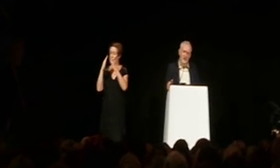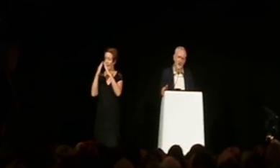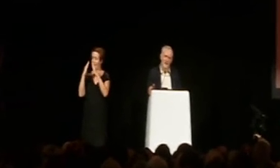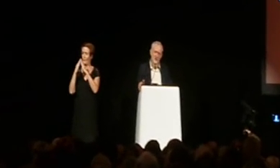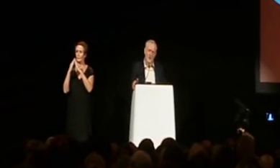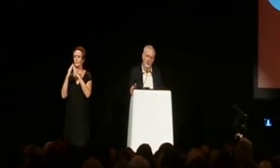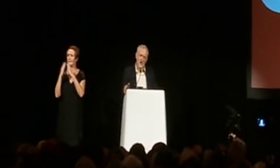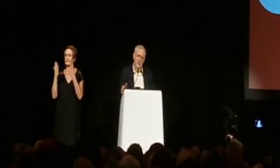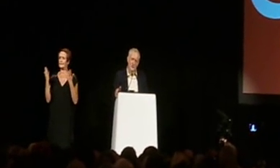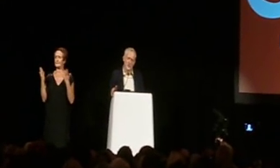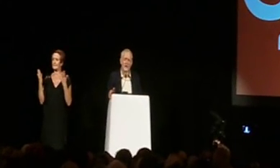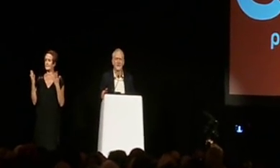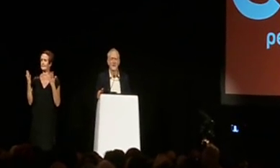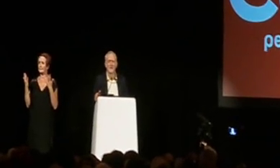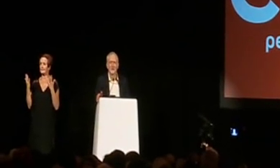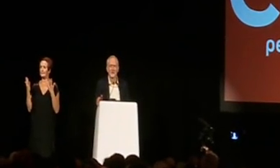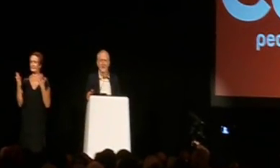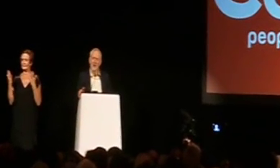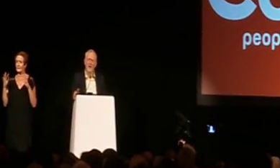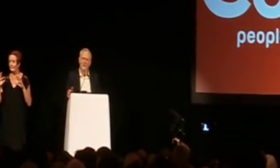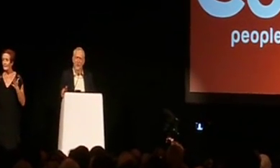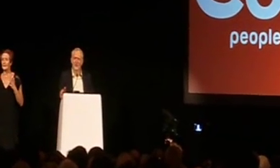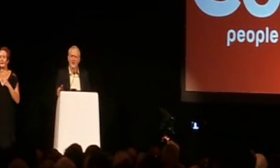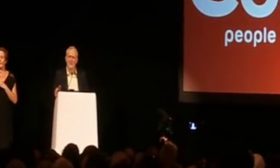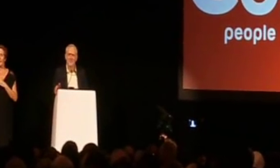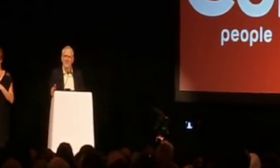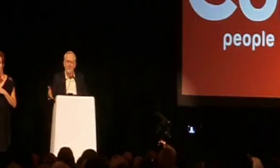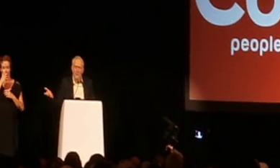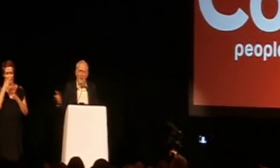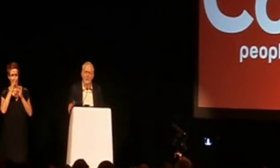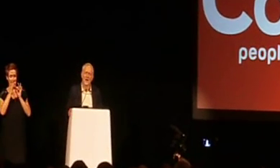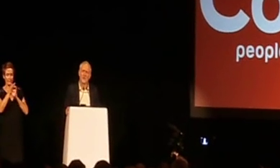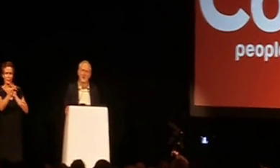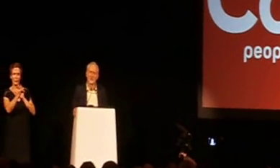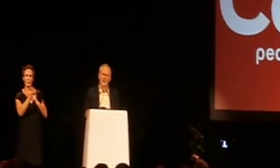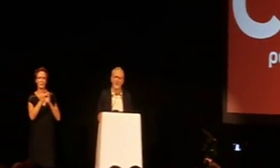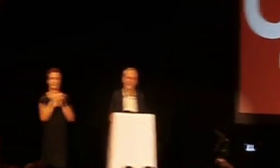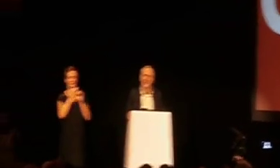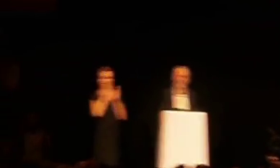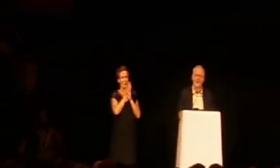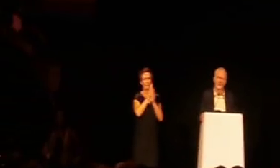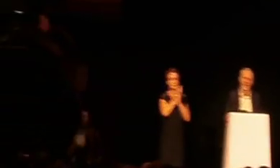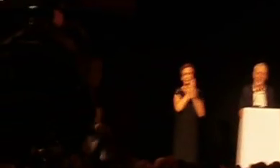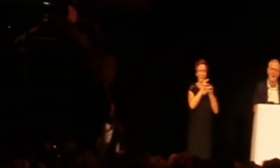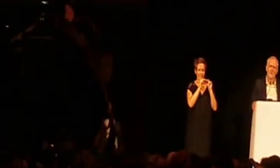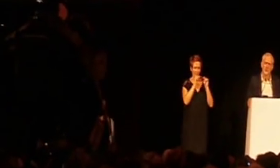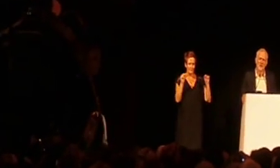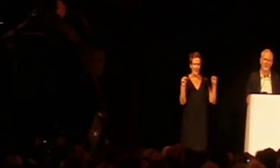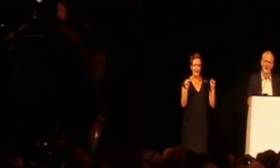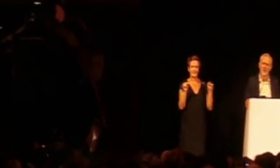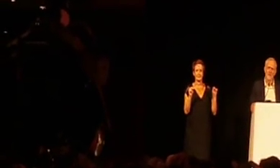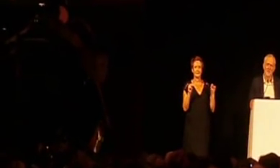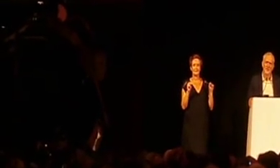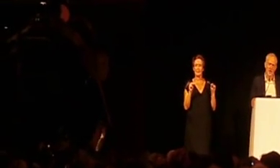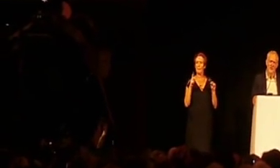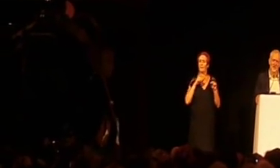secure lifetime attachment to it. They can't afford one private rented sector flat after another because the